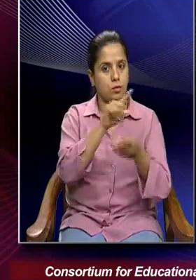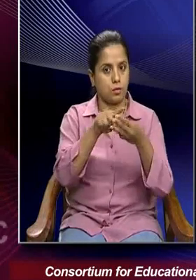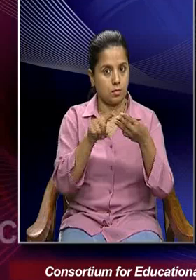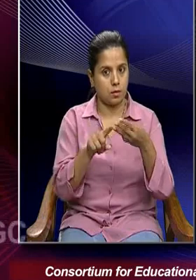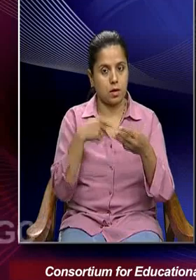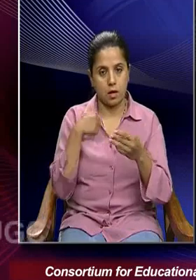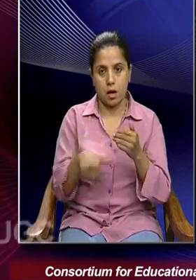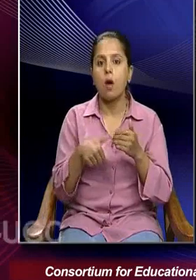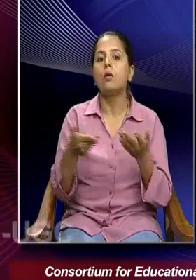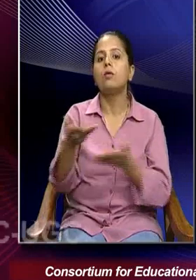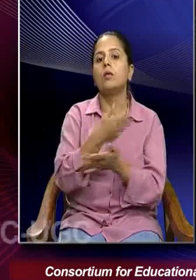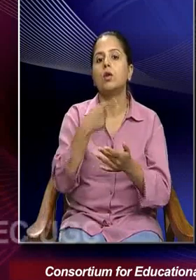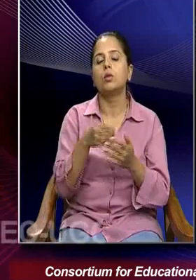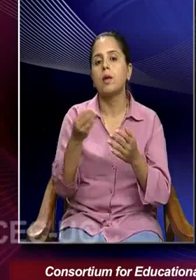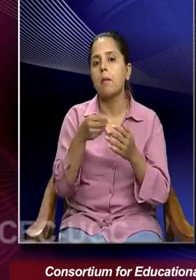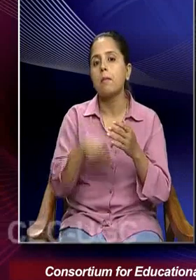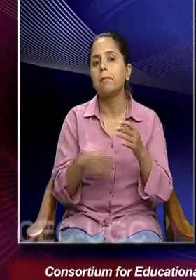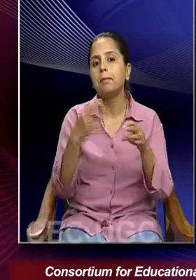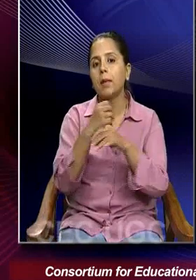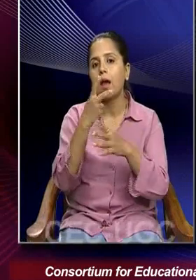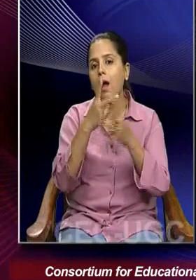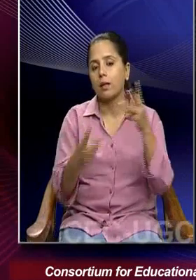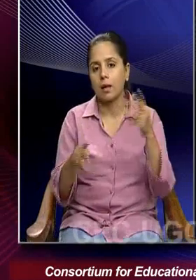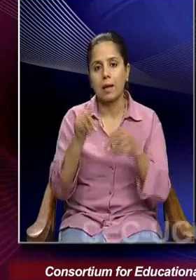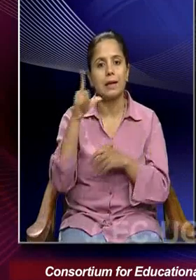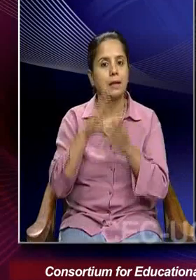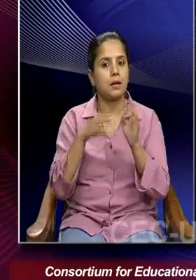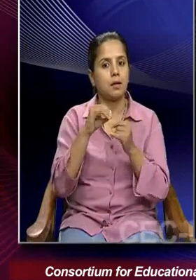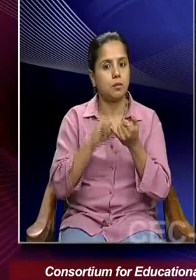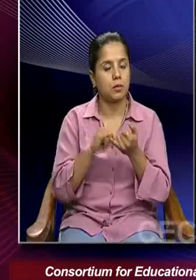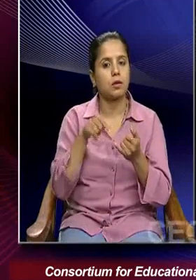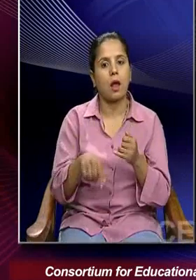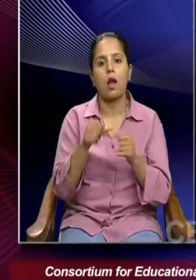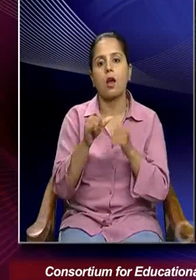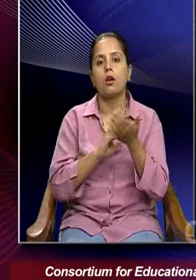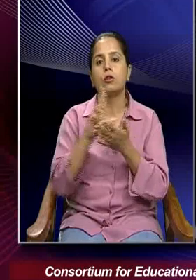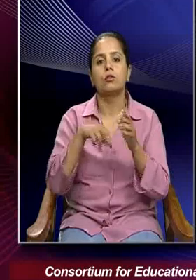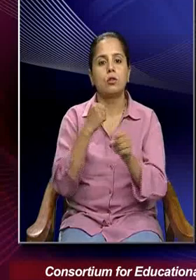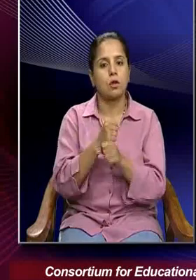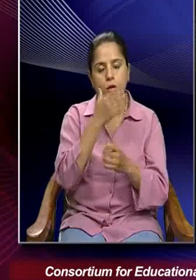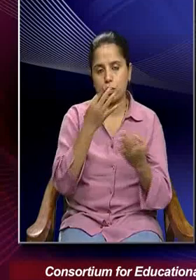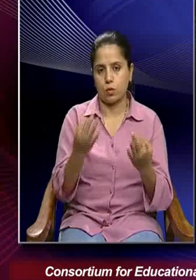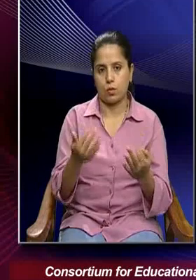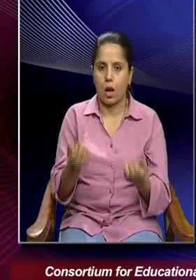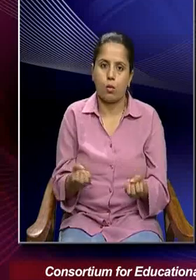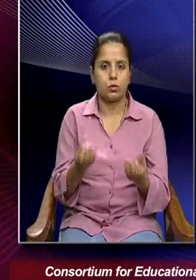would be doing the remaining limbs in the Ashtanga Yoga. So let us